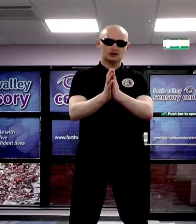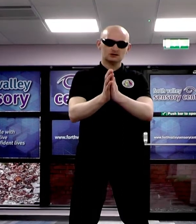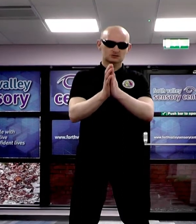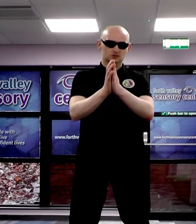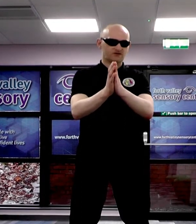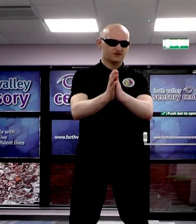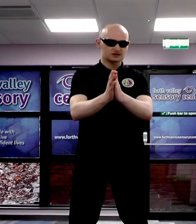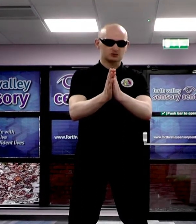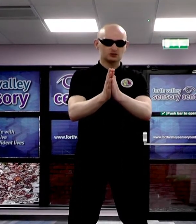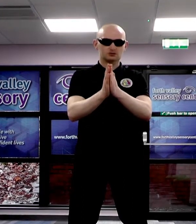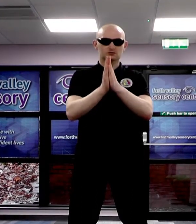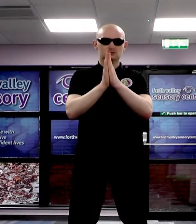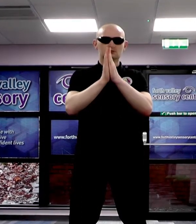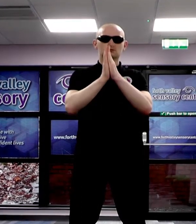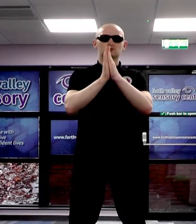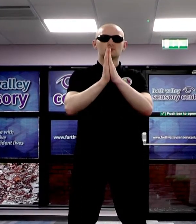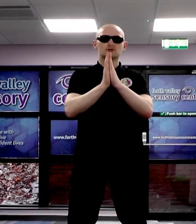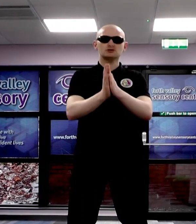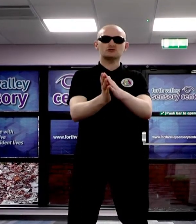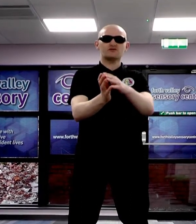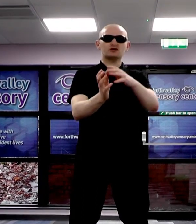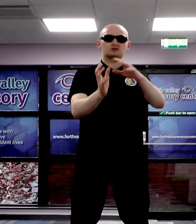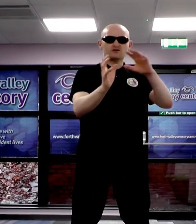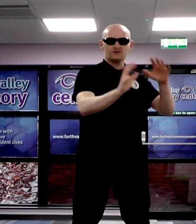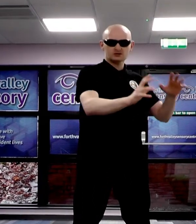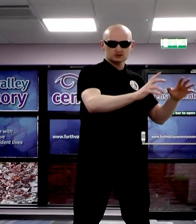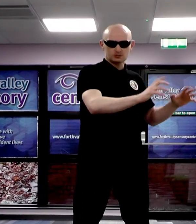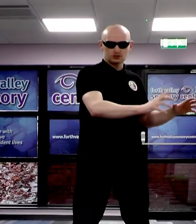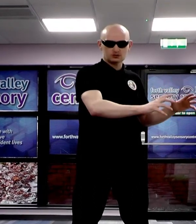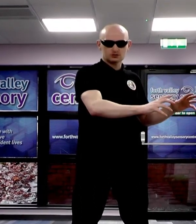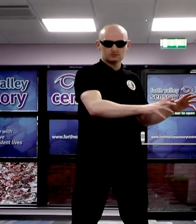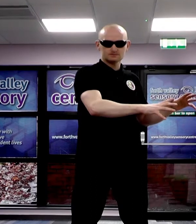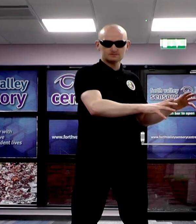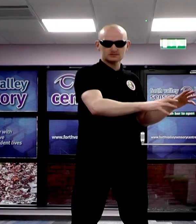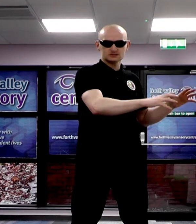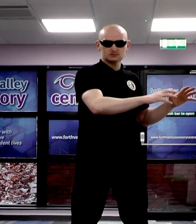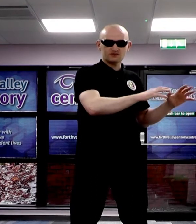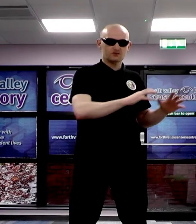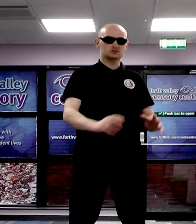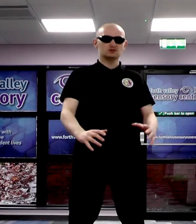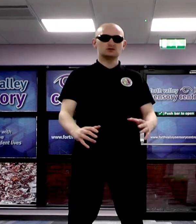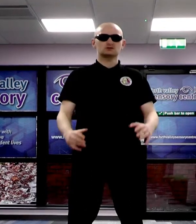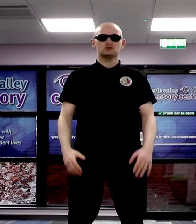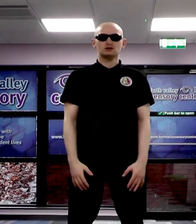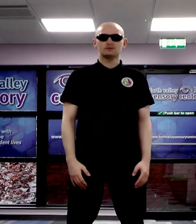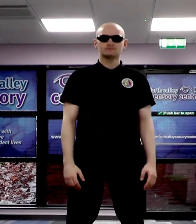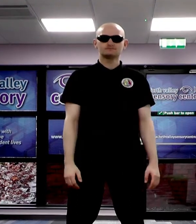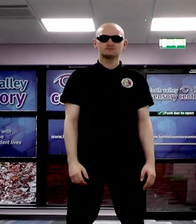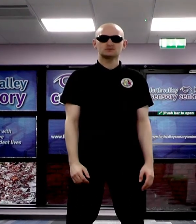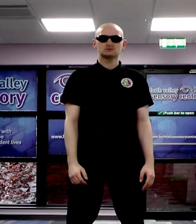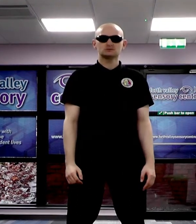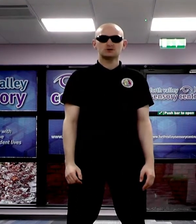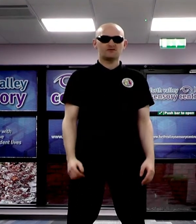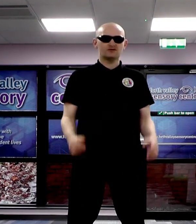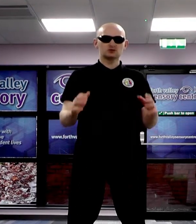class, fitness block, please refer to the first block before doing this, okay? And if you